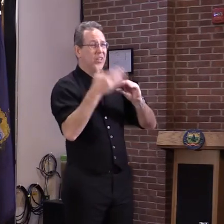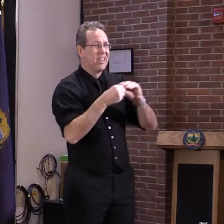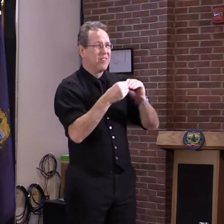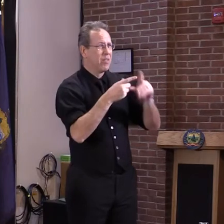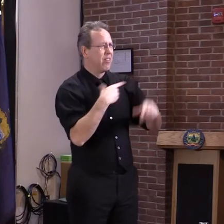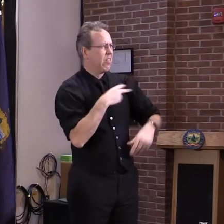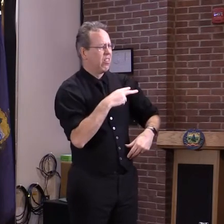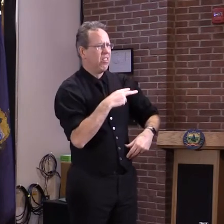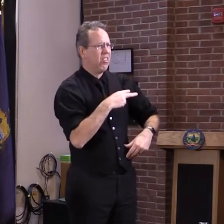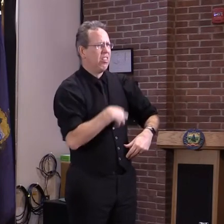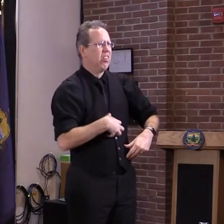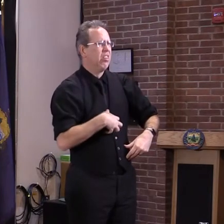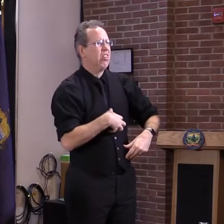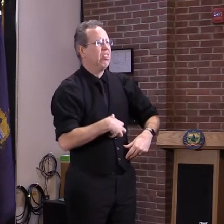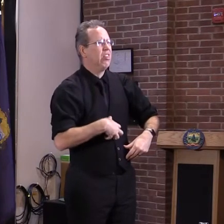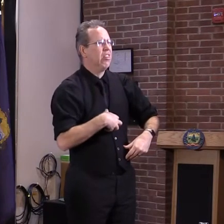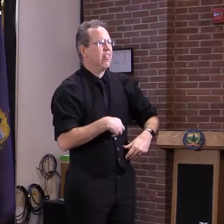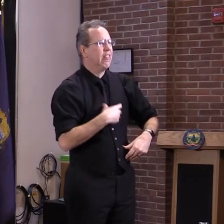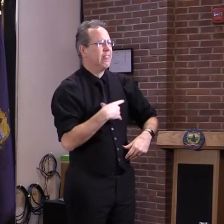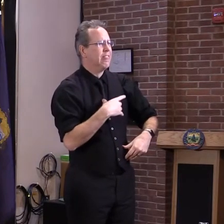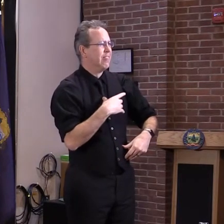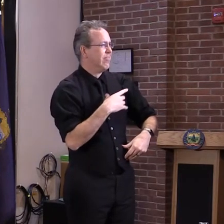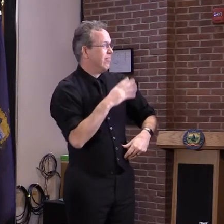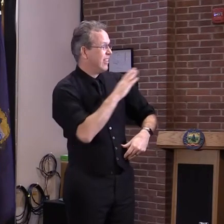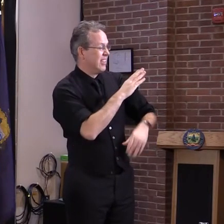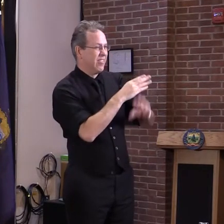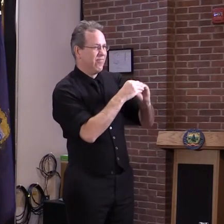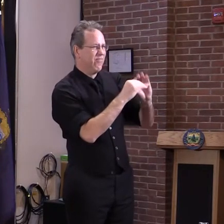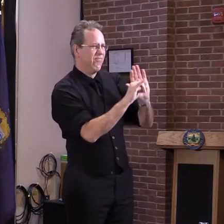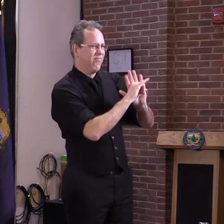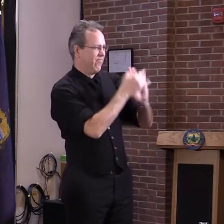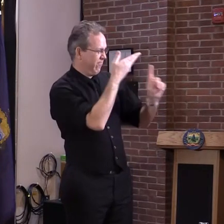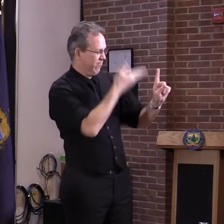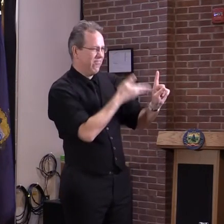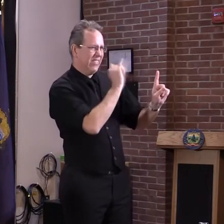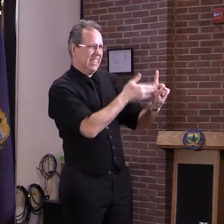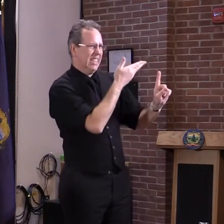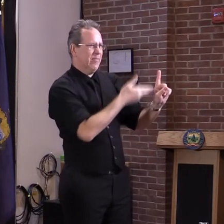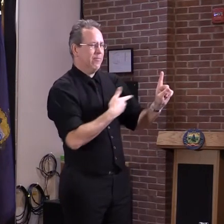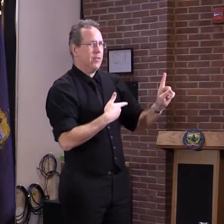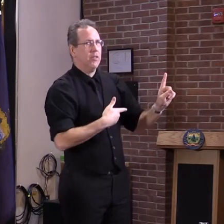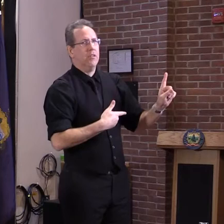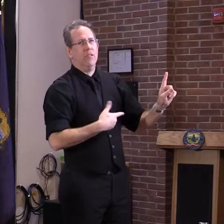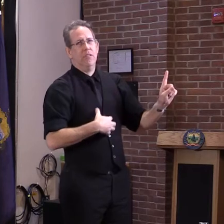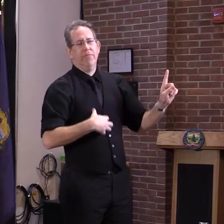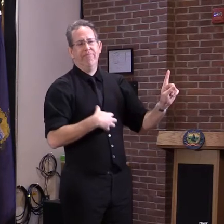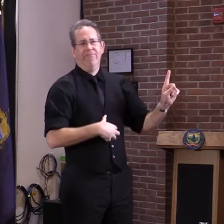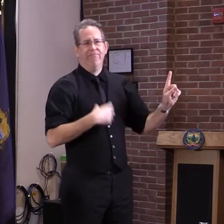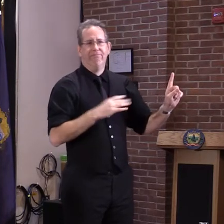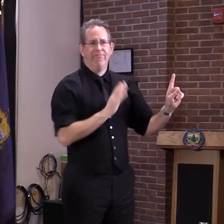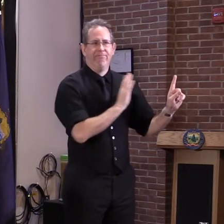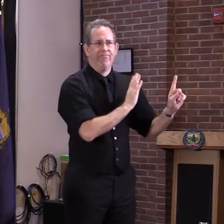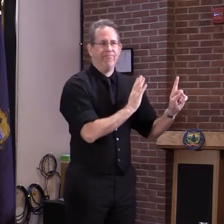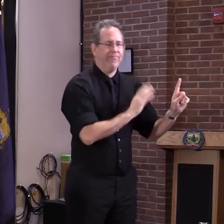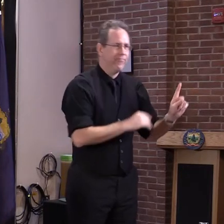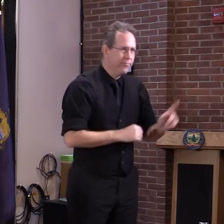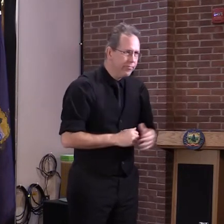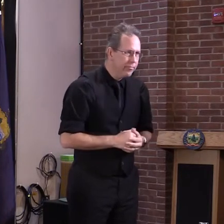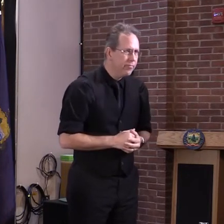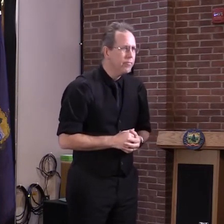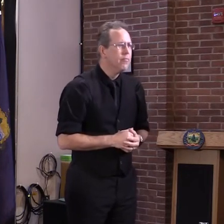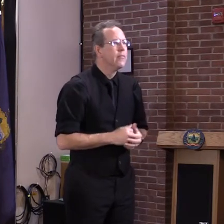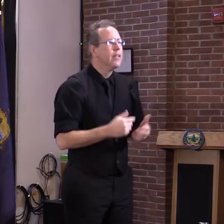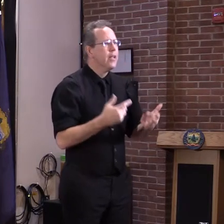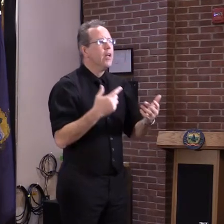and I think it says everything you need to know about him and his character. So again, I'll continue to